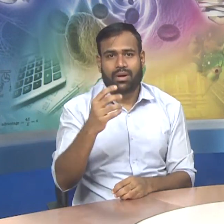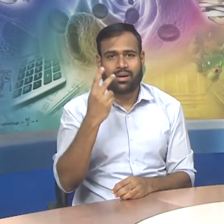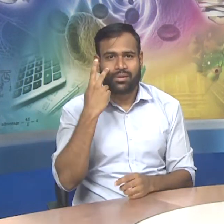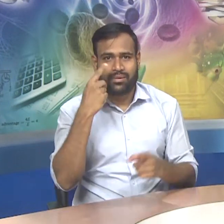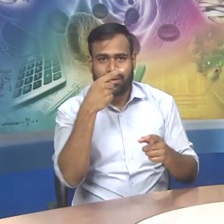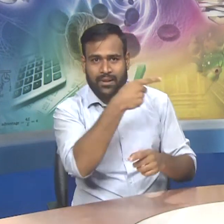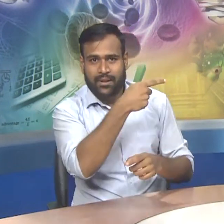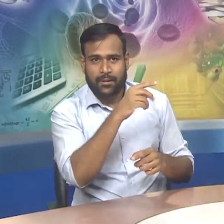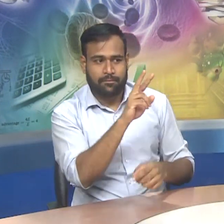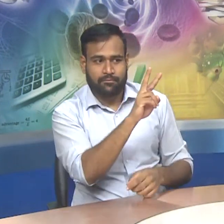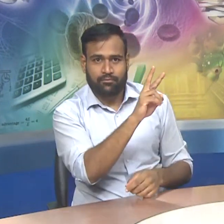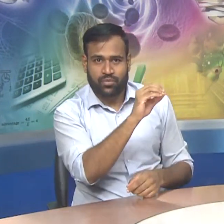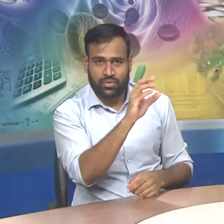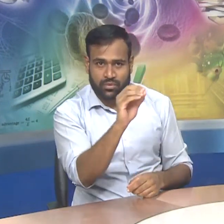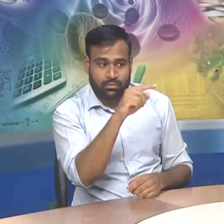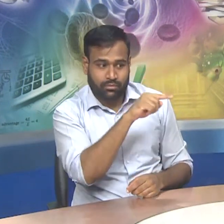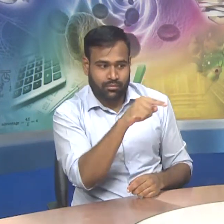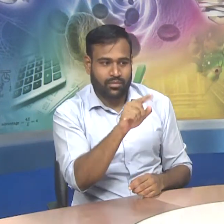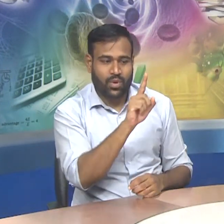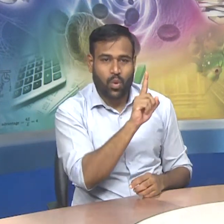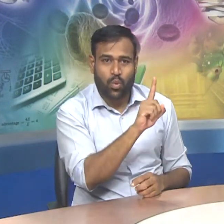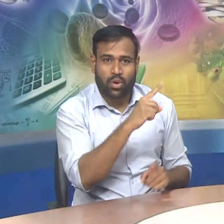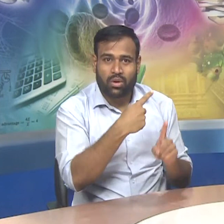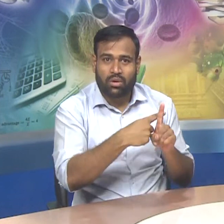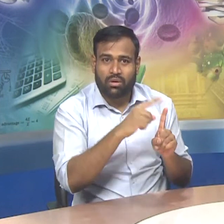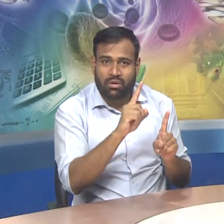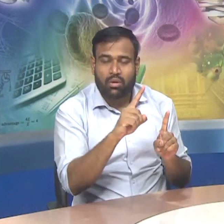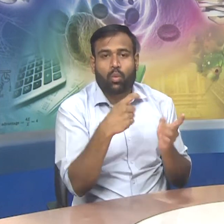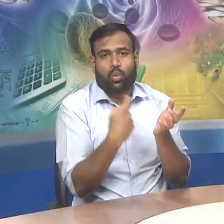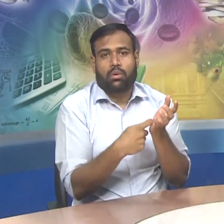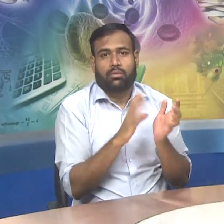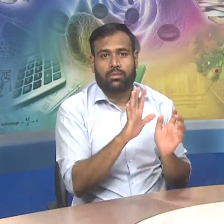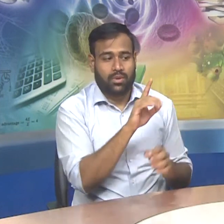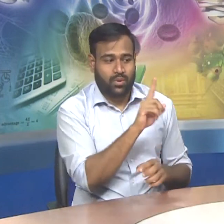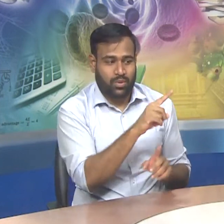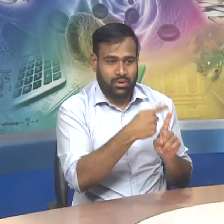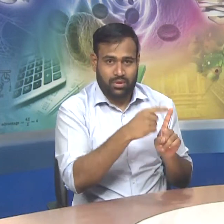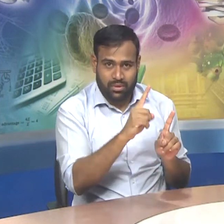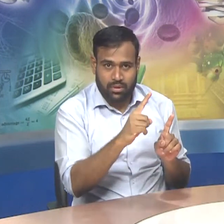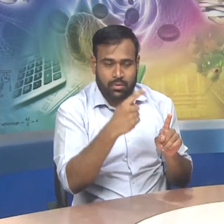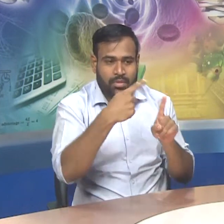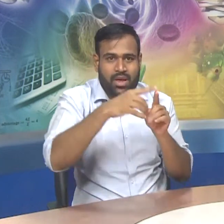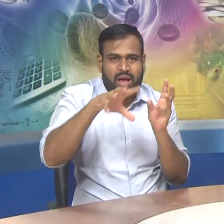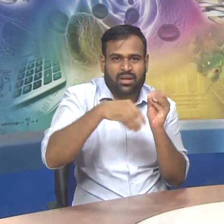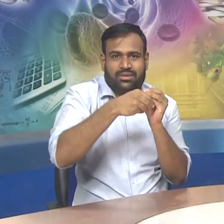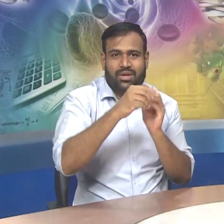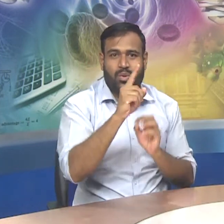Let's assume these names as A, B, C, D. And the quota in this case will